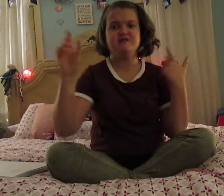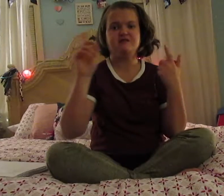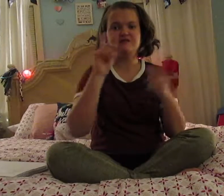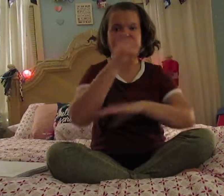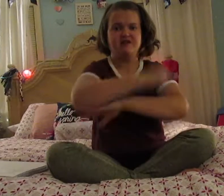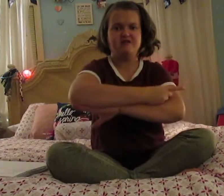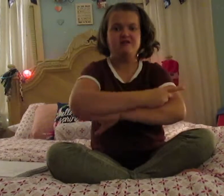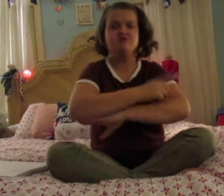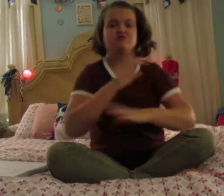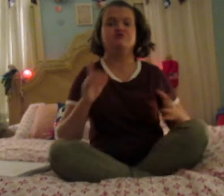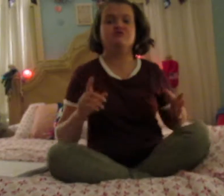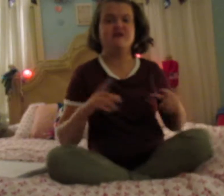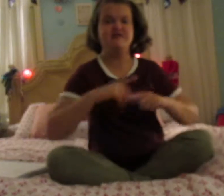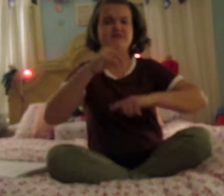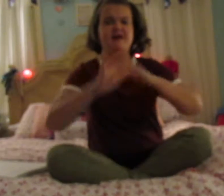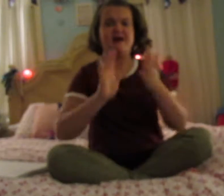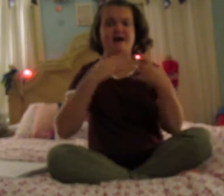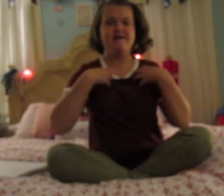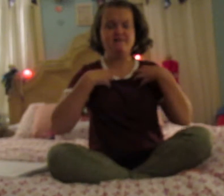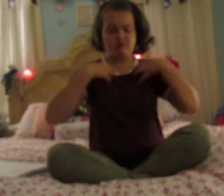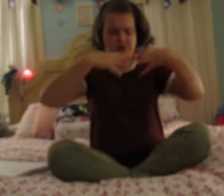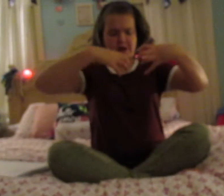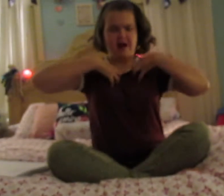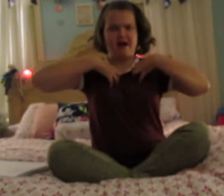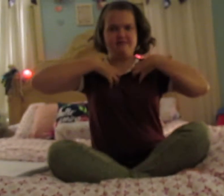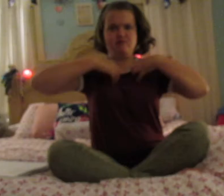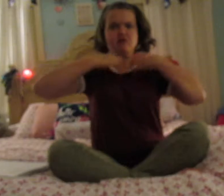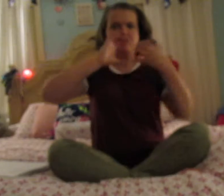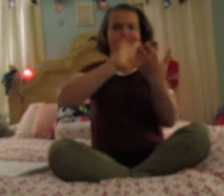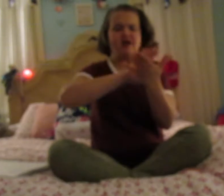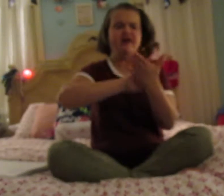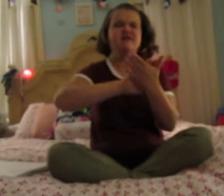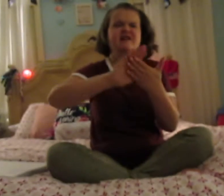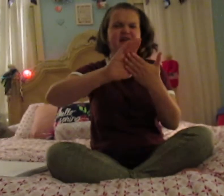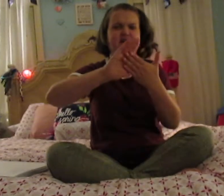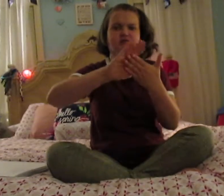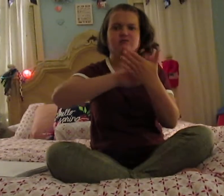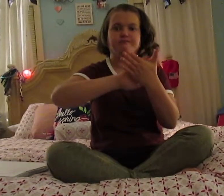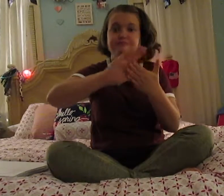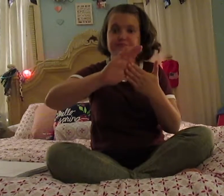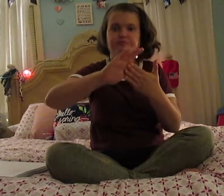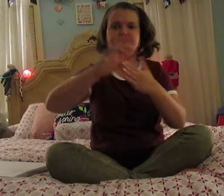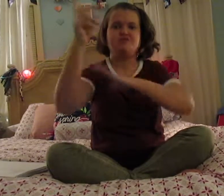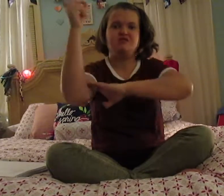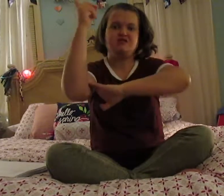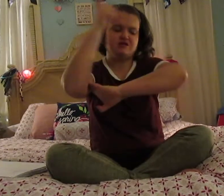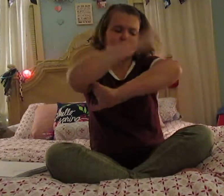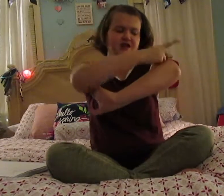day. To sign have have a nice day.